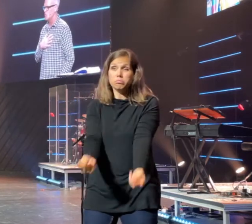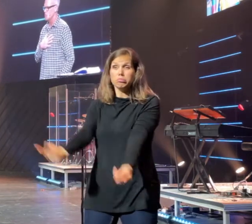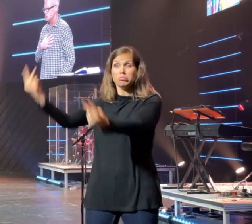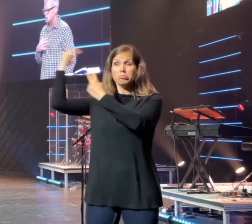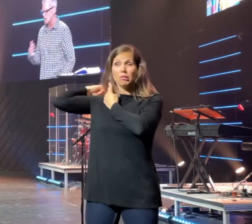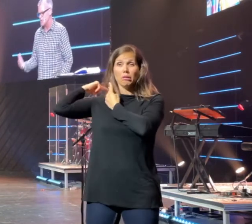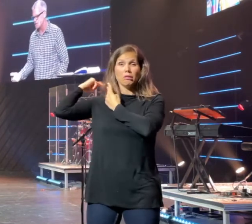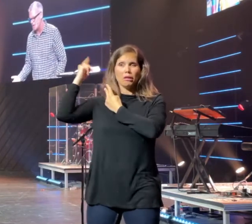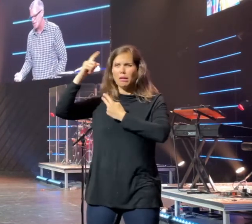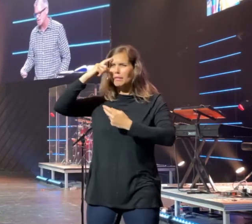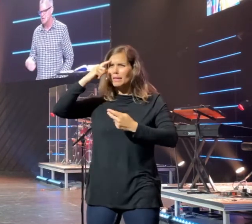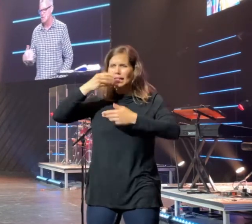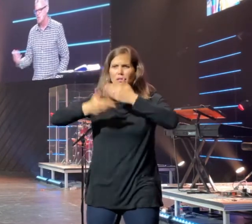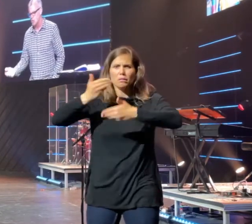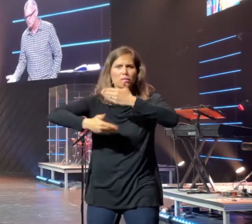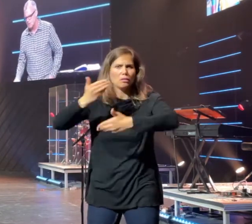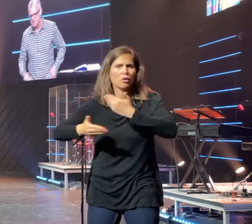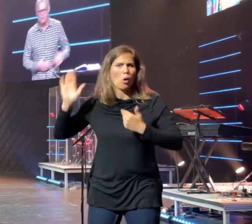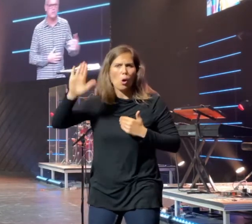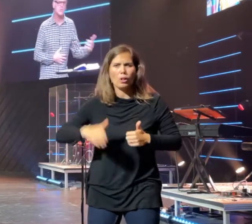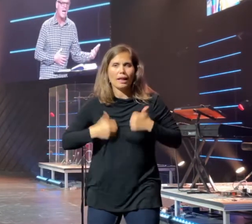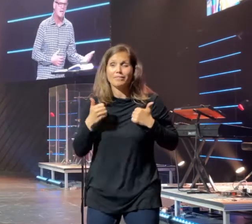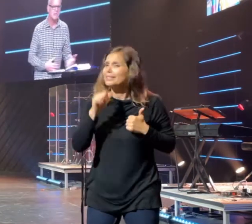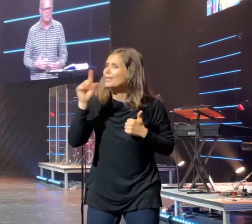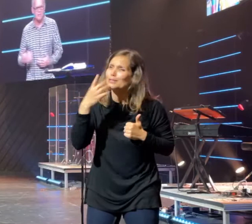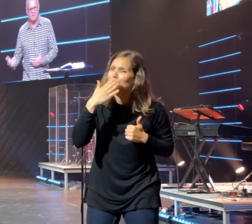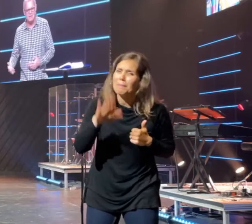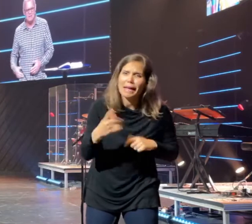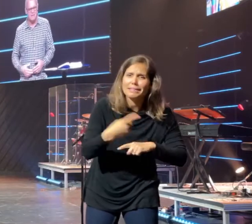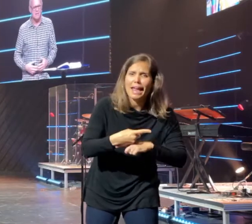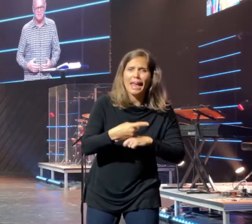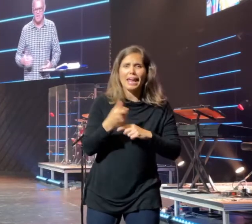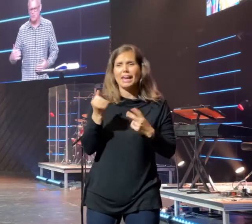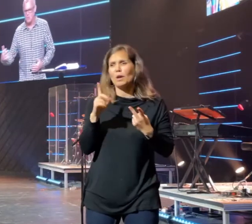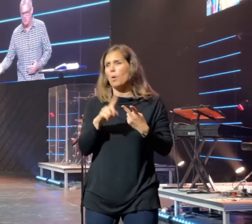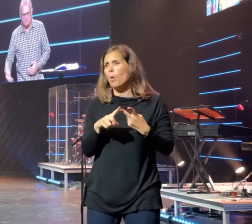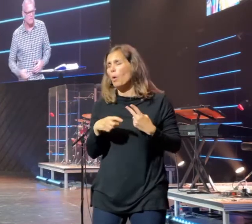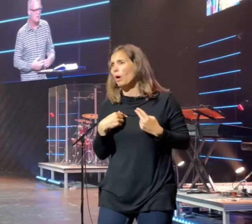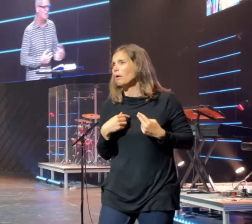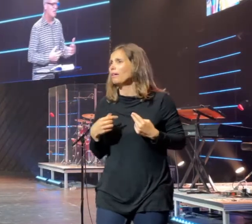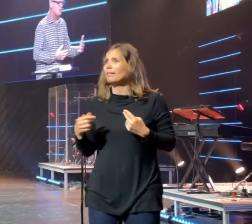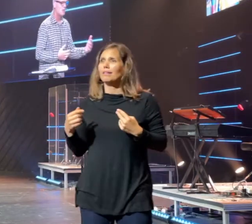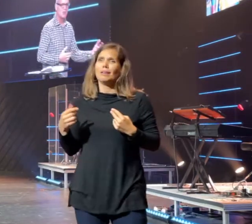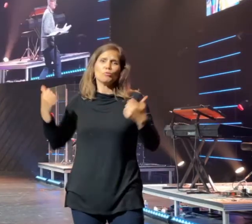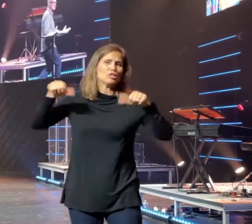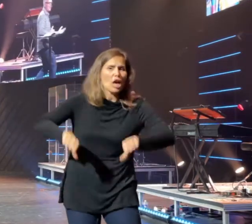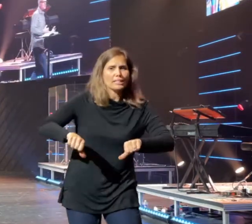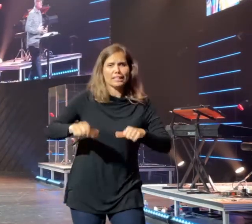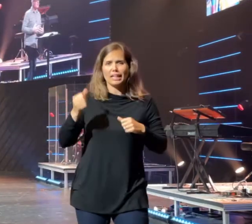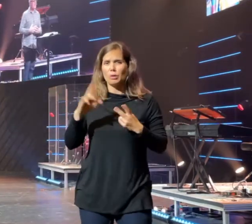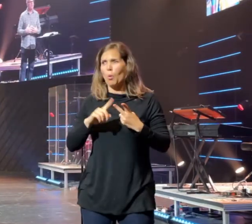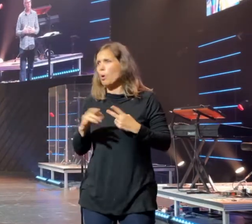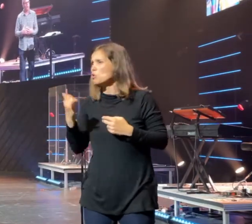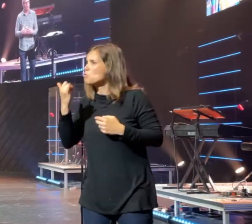these moments. This wasn't just he had a bad day. He overspent. He overshot. You know, he asked out the wrong girl. He took the wrong job. This